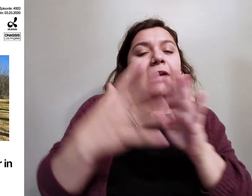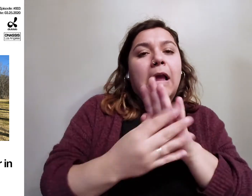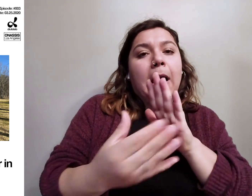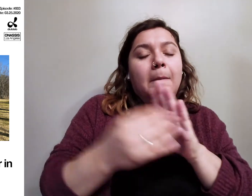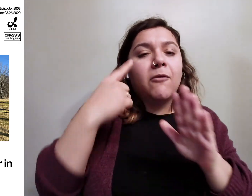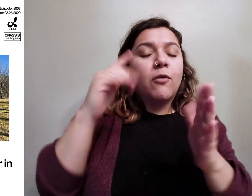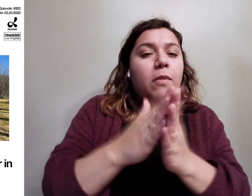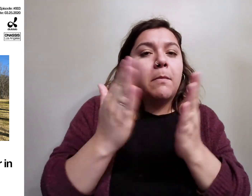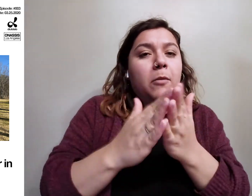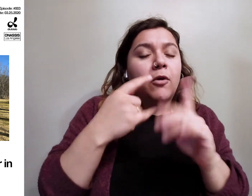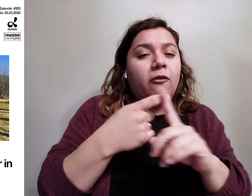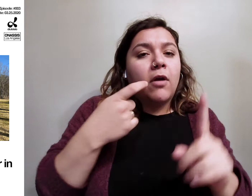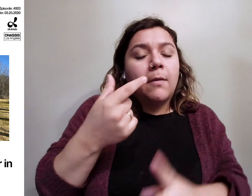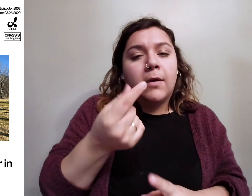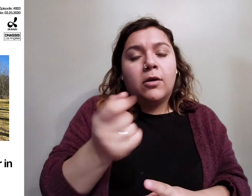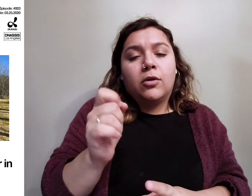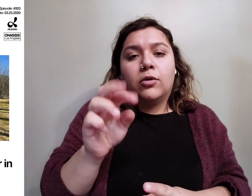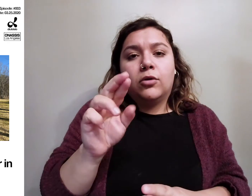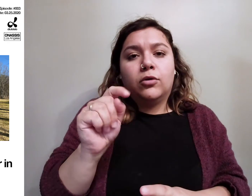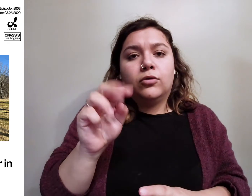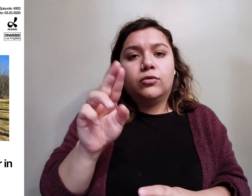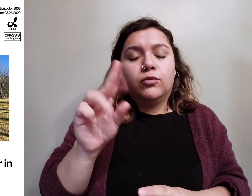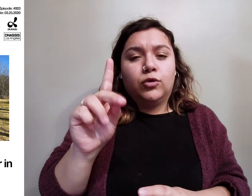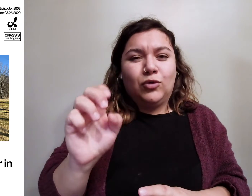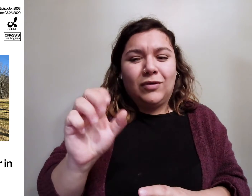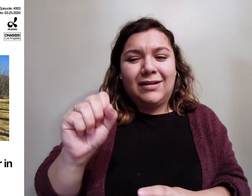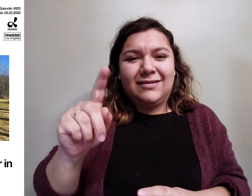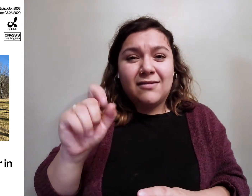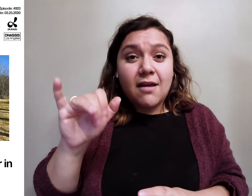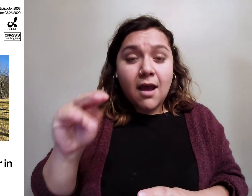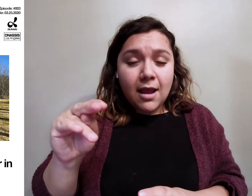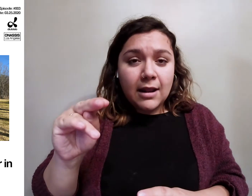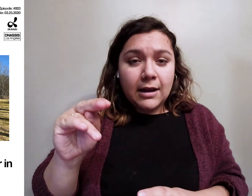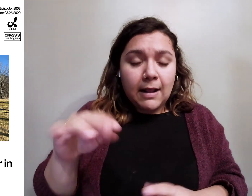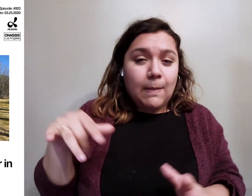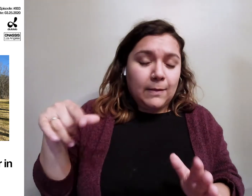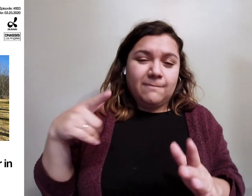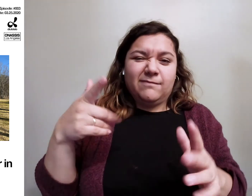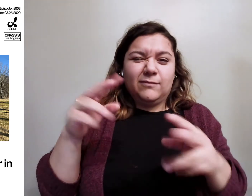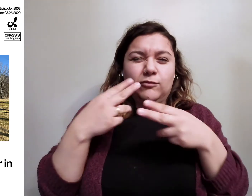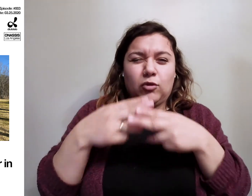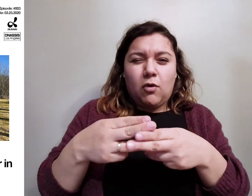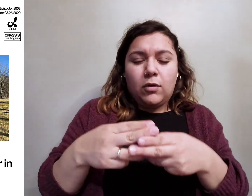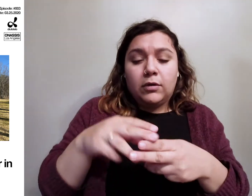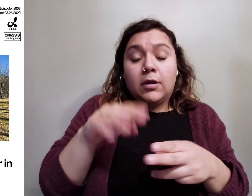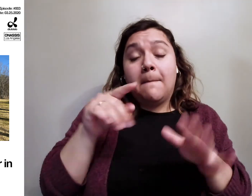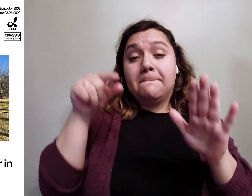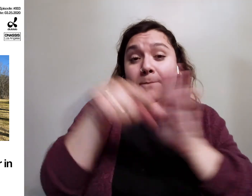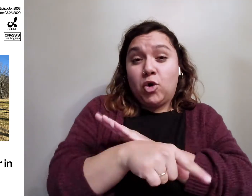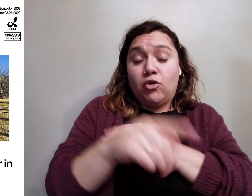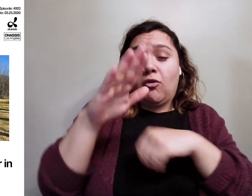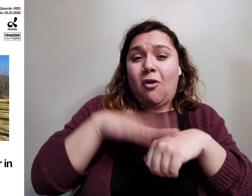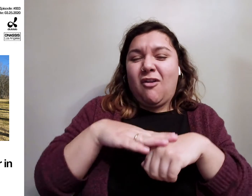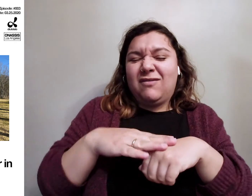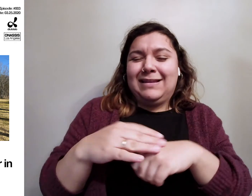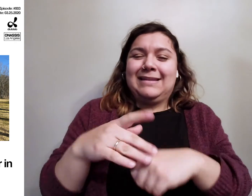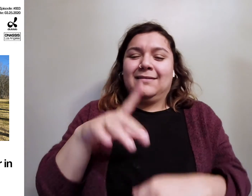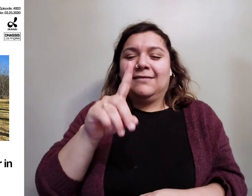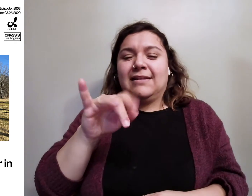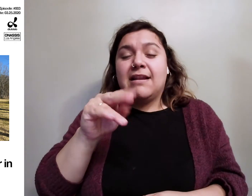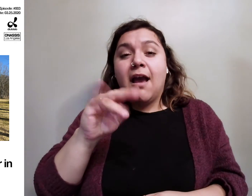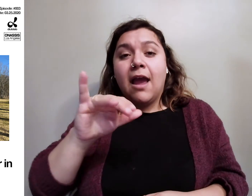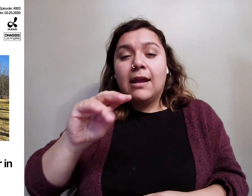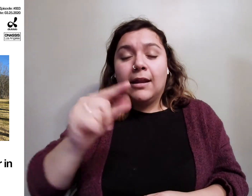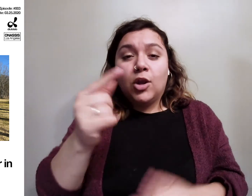book of Gertrude Stein's Murder on the Dining Room Floor, the only murder mystery she wrote. So, there has to be some, and we're